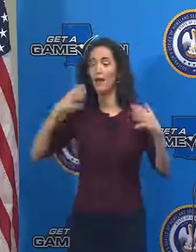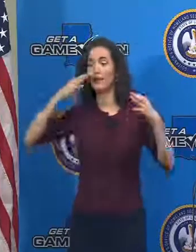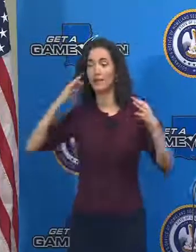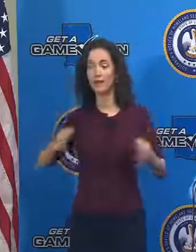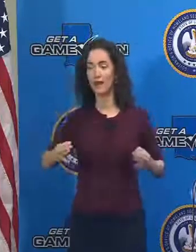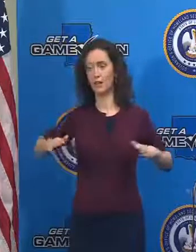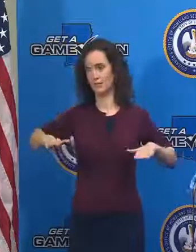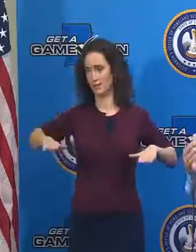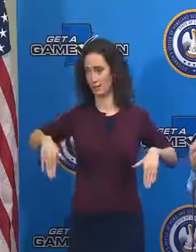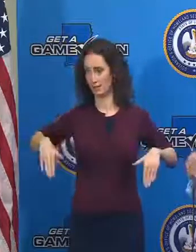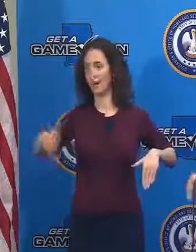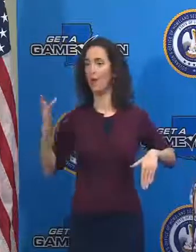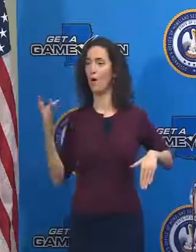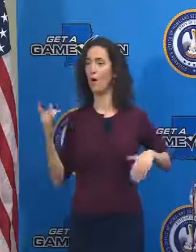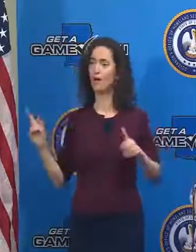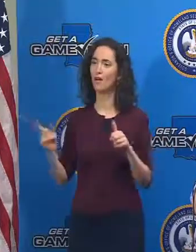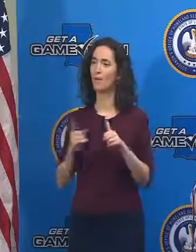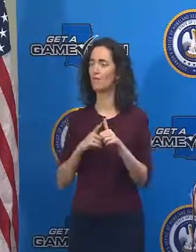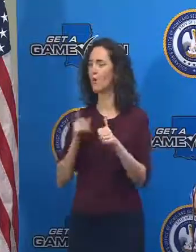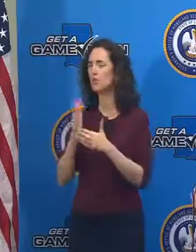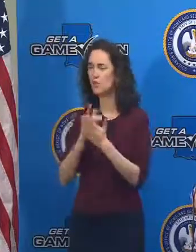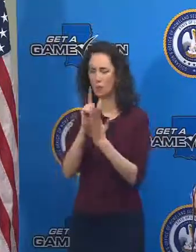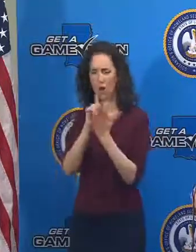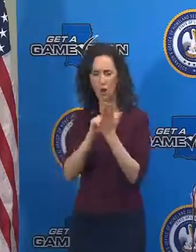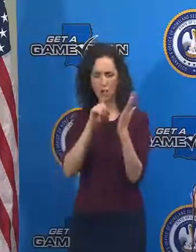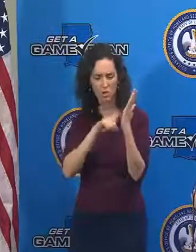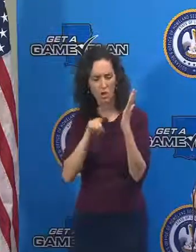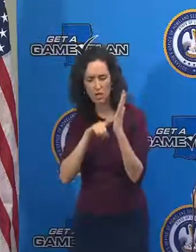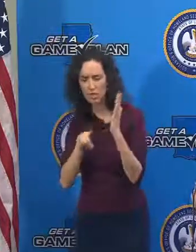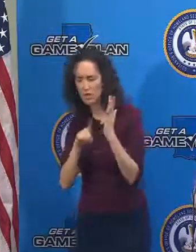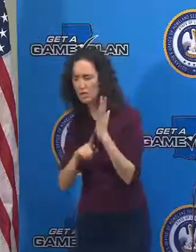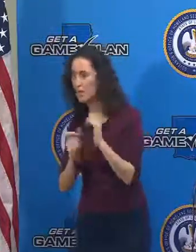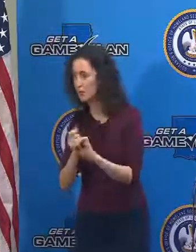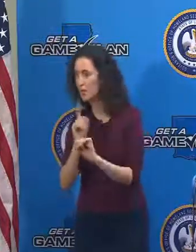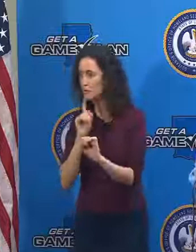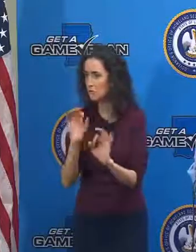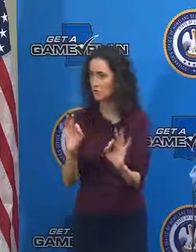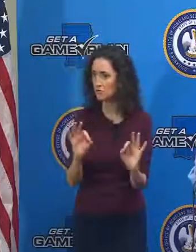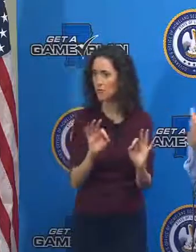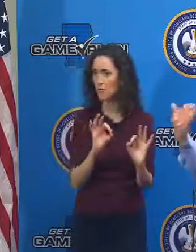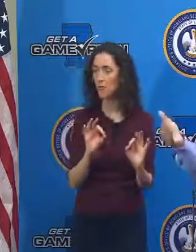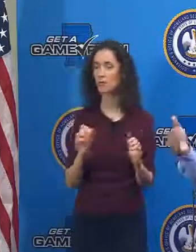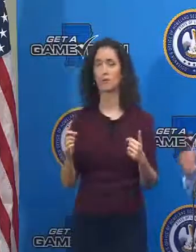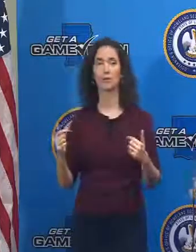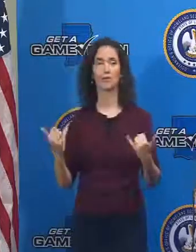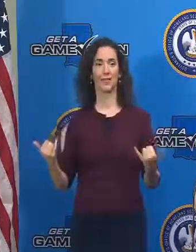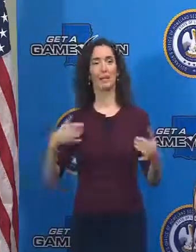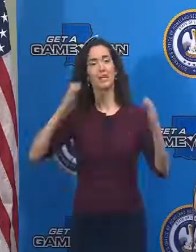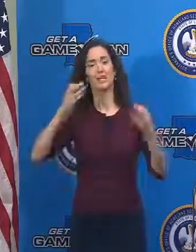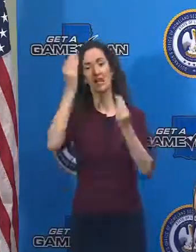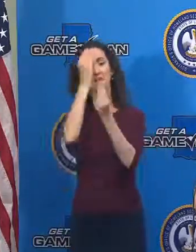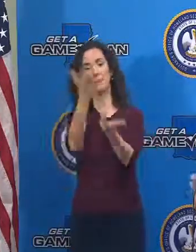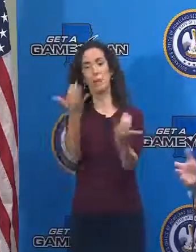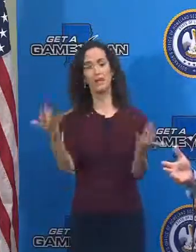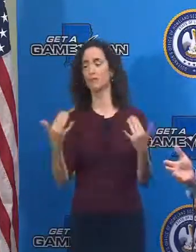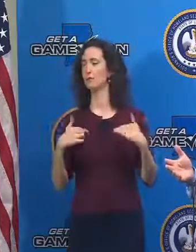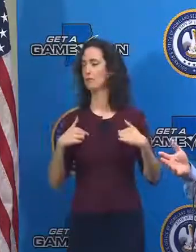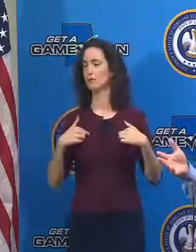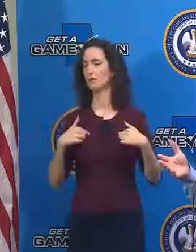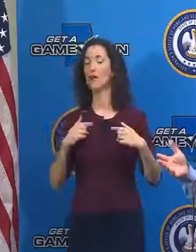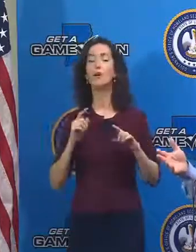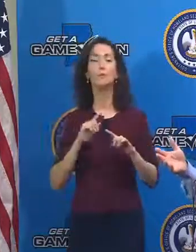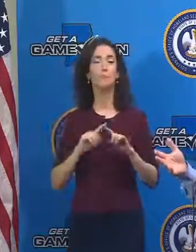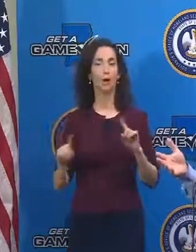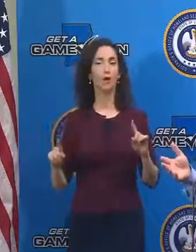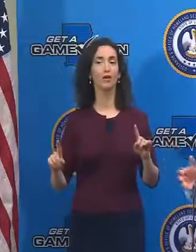to look at some legislation and some other things, and I'm not going to announce a decision here, but obviously one